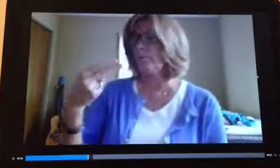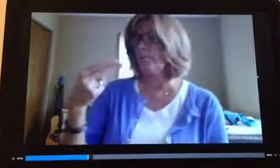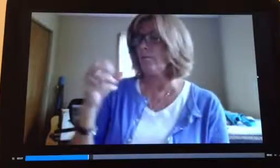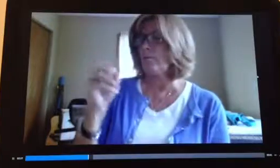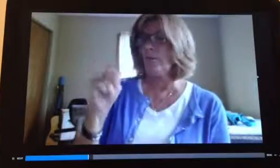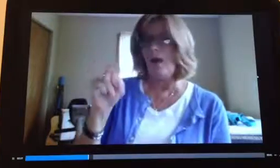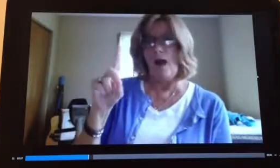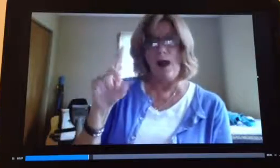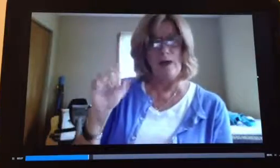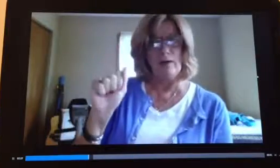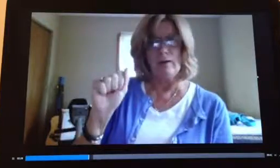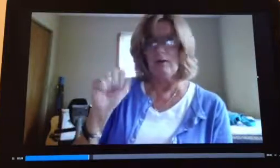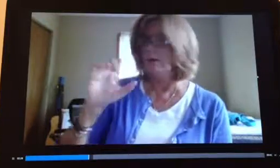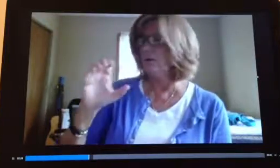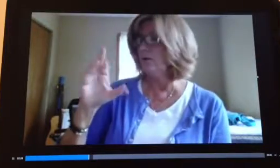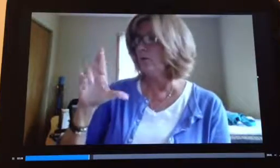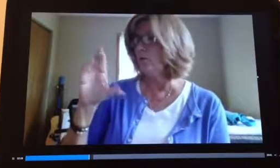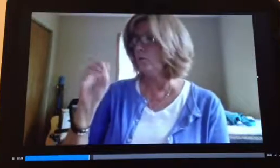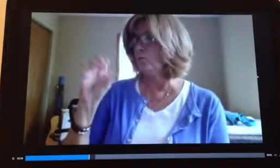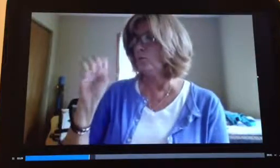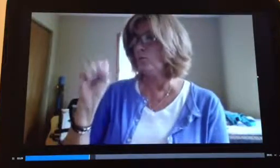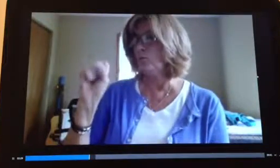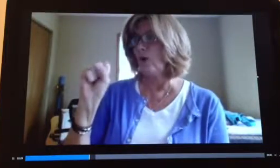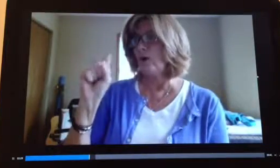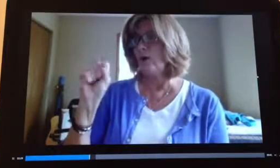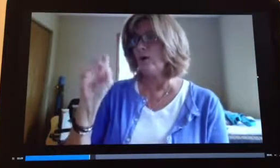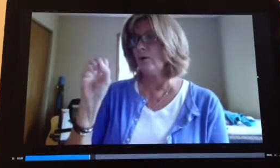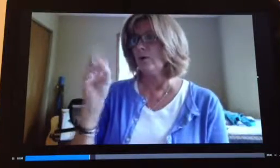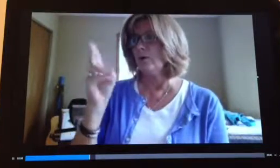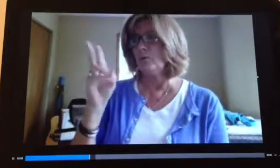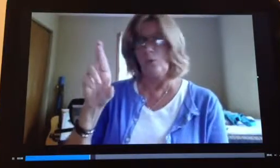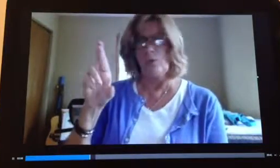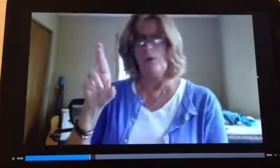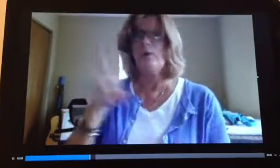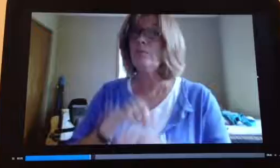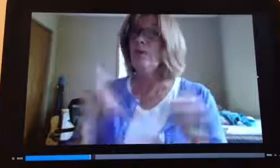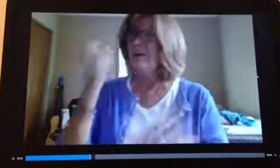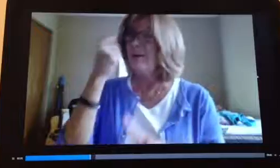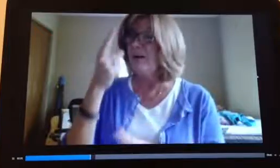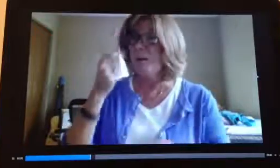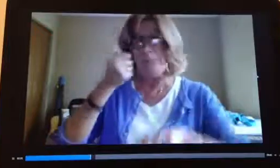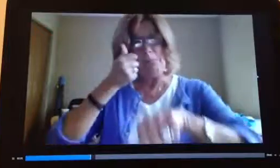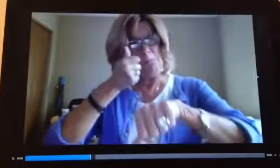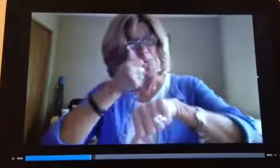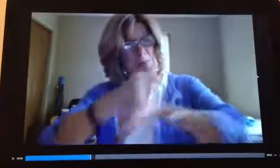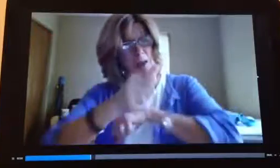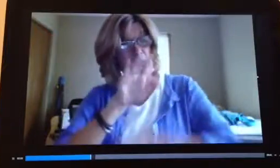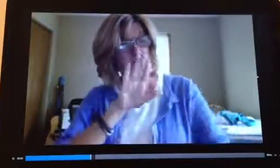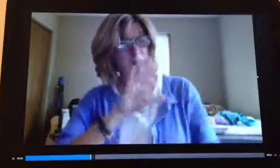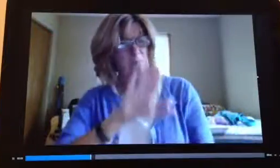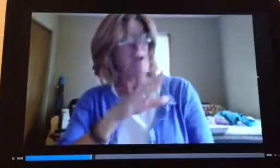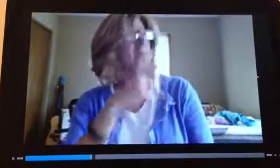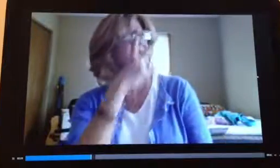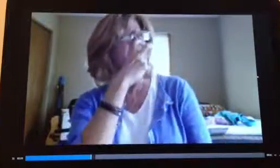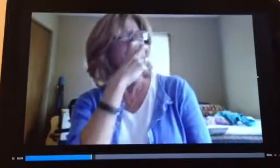is fairly new. It's a Honda Civic, or a Honda